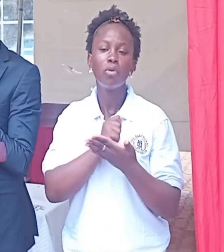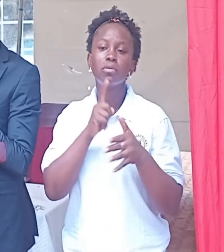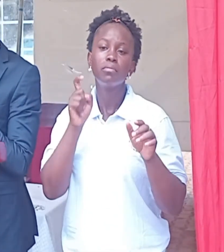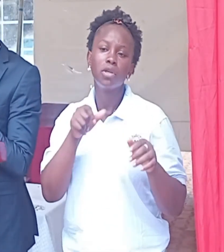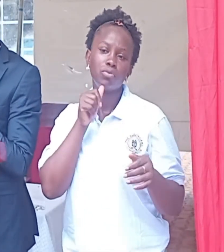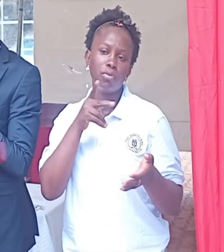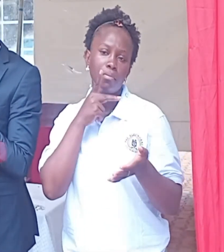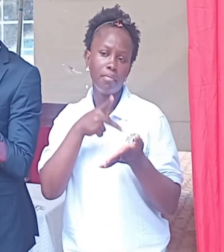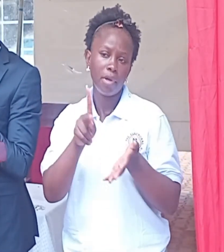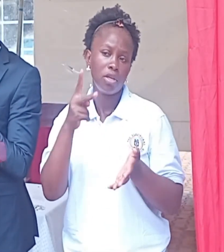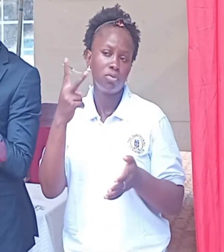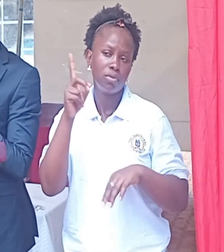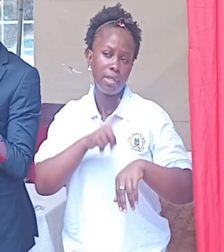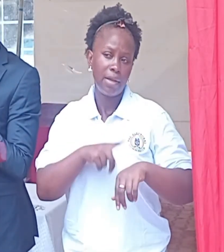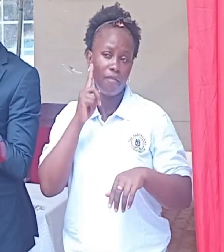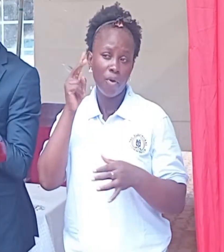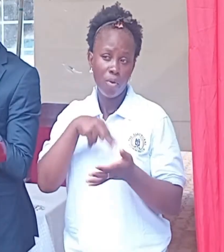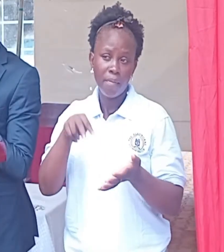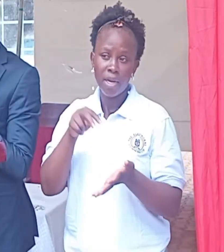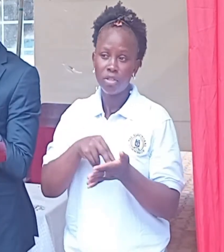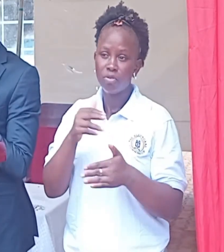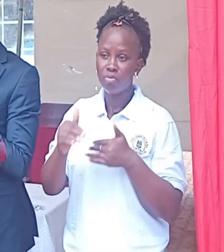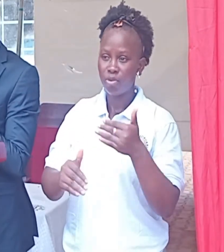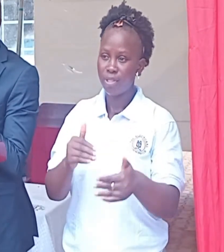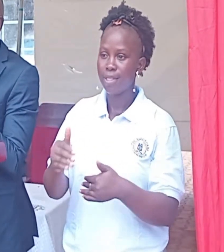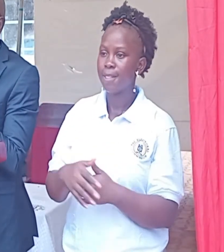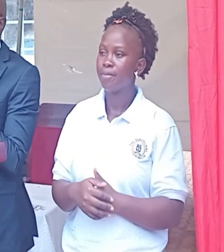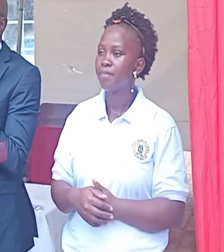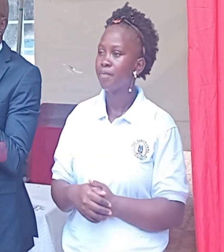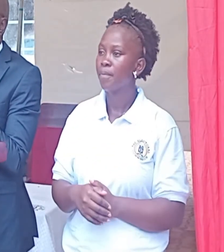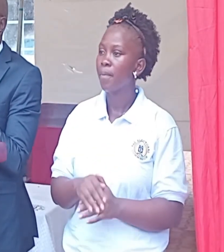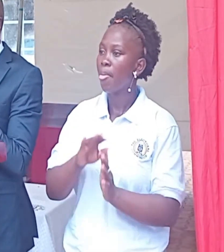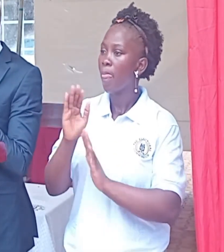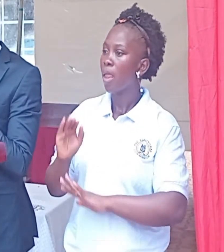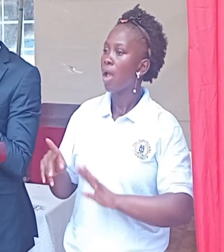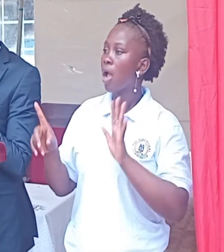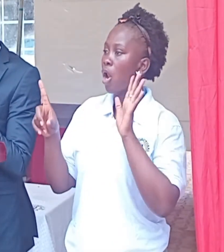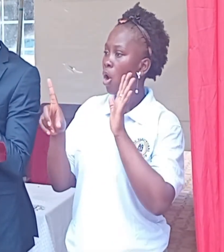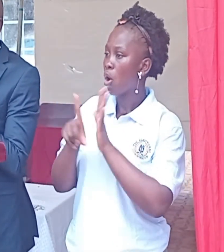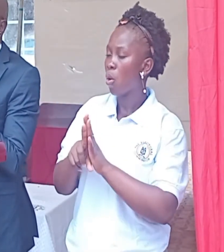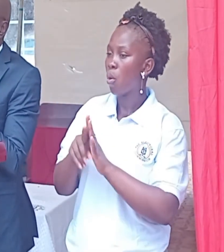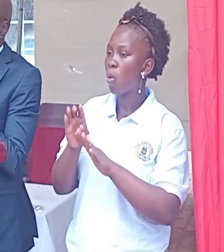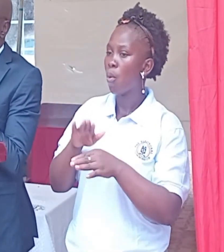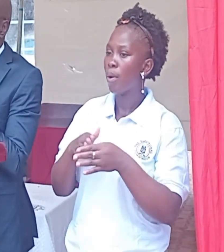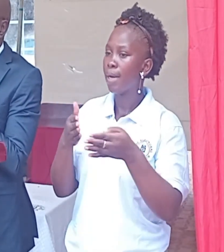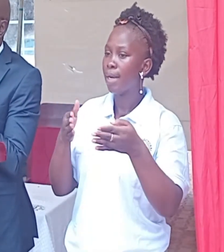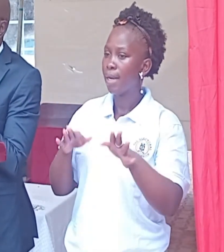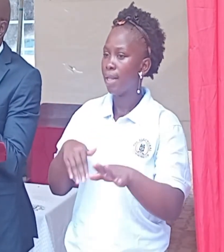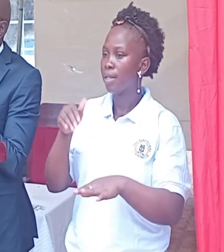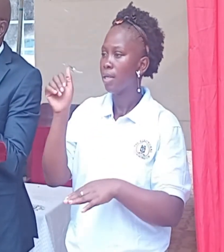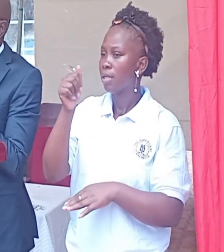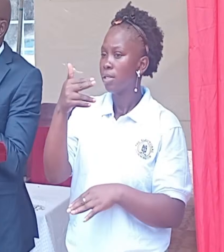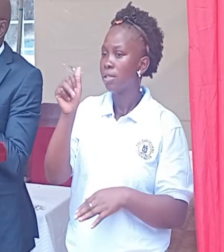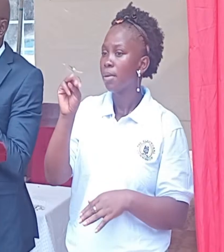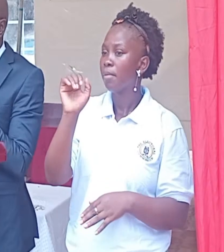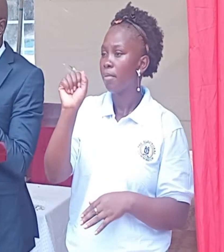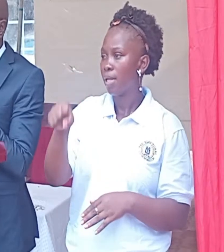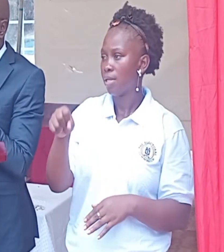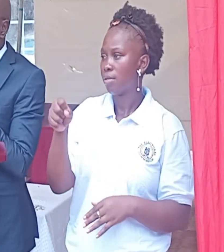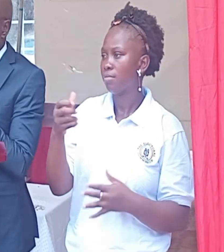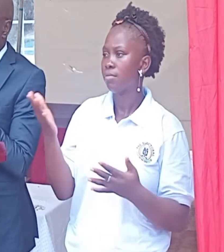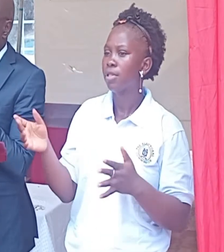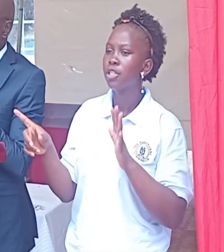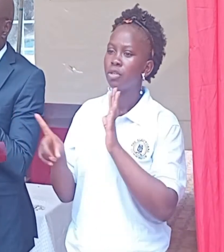for a nomination process. Now, the law on death, Shamim, yes, it cuts across.